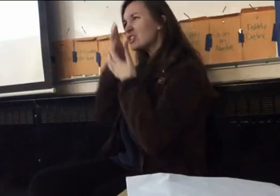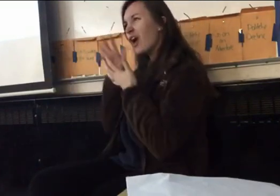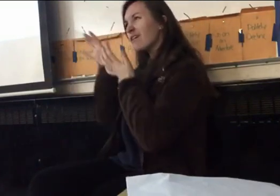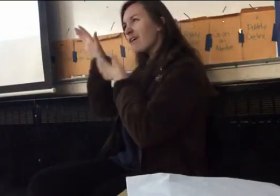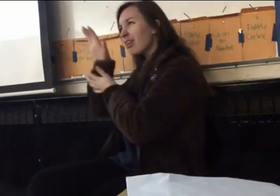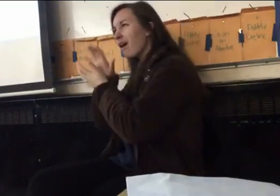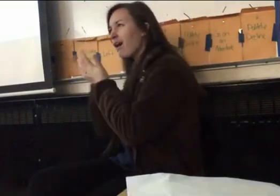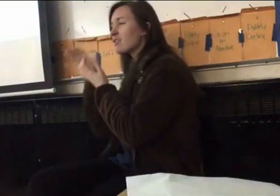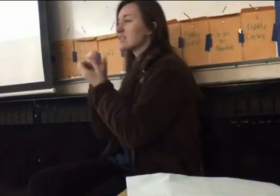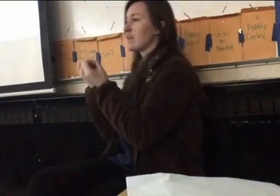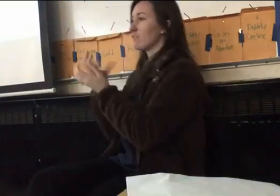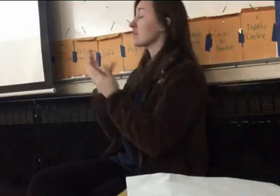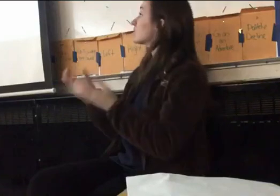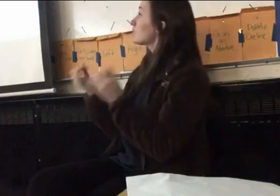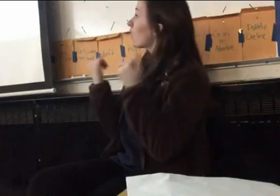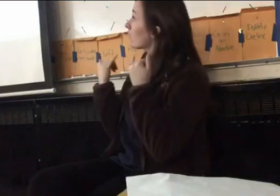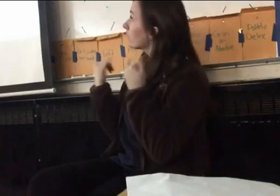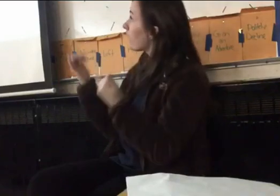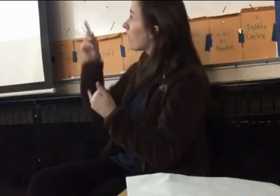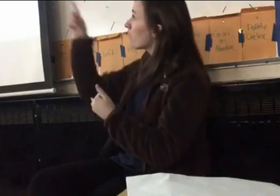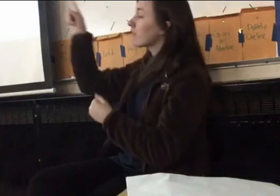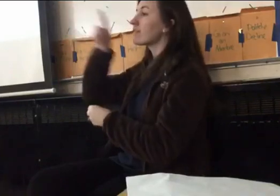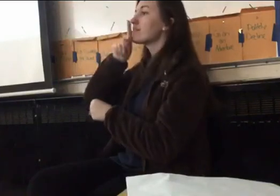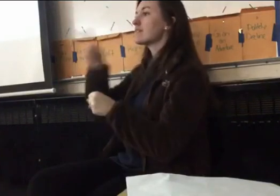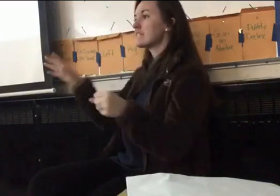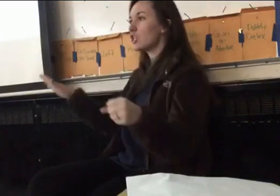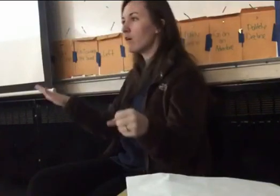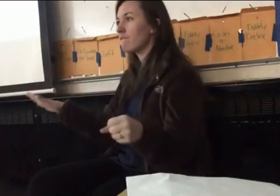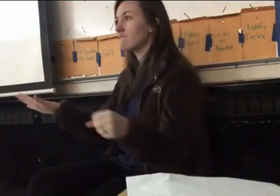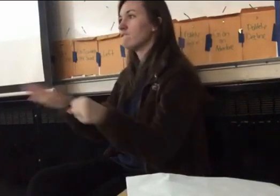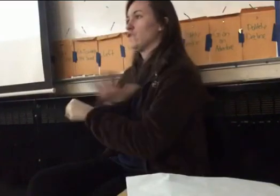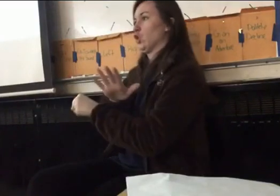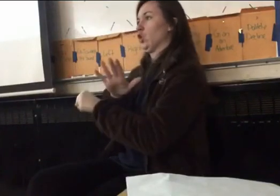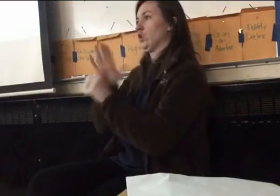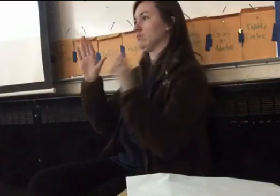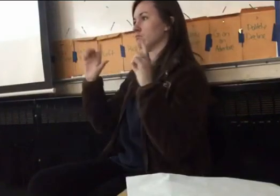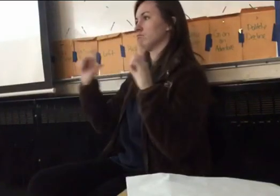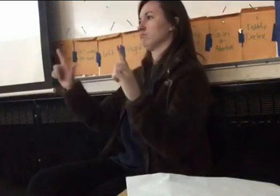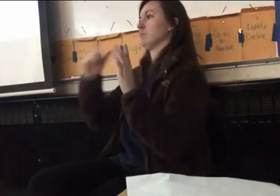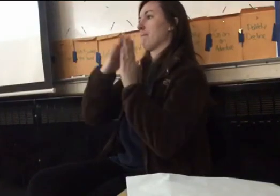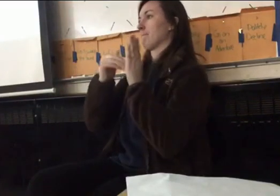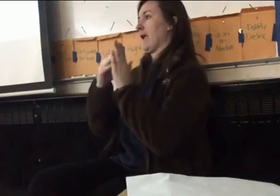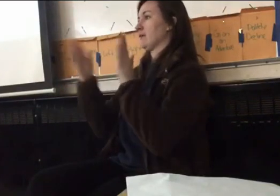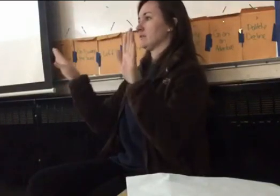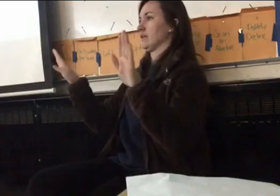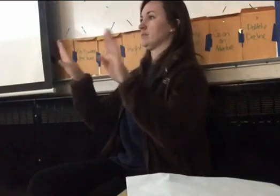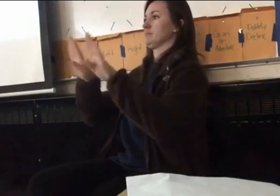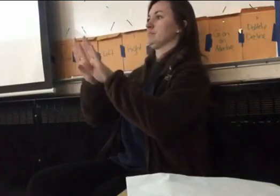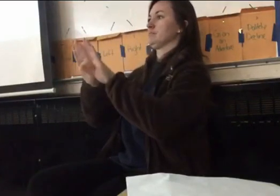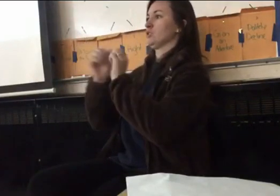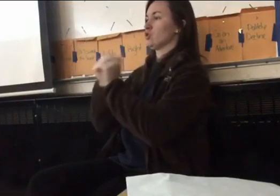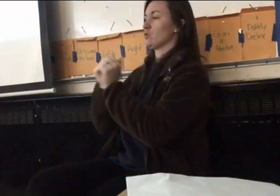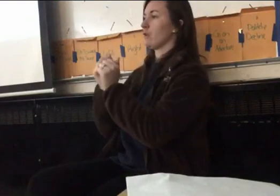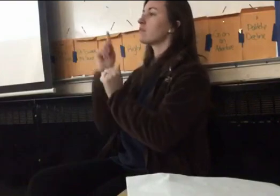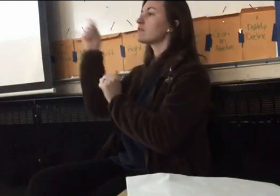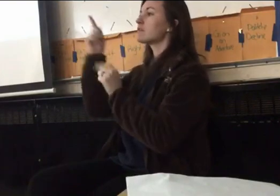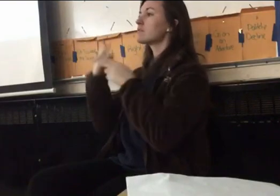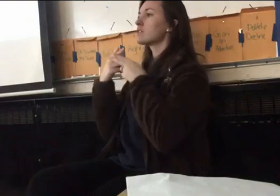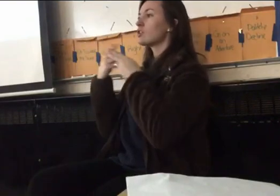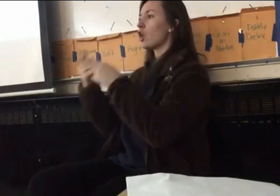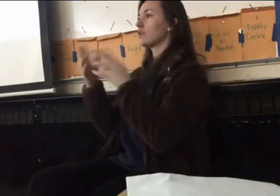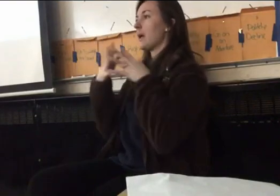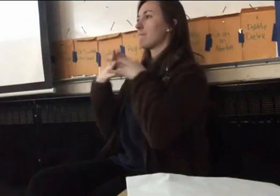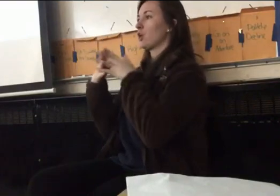So now what I want you to do is this is the full image, okay? So this is all put together. This is an image called American